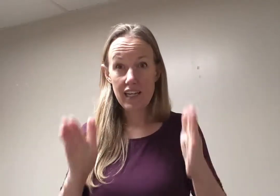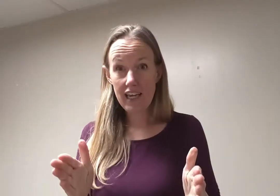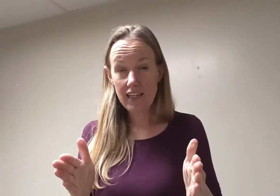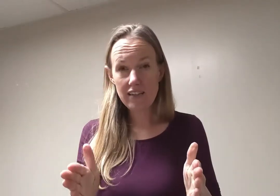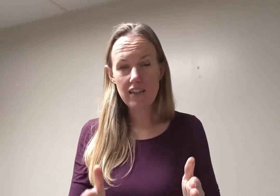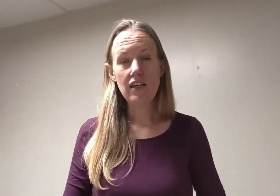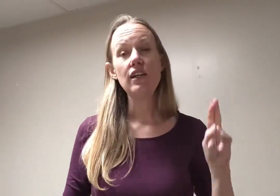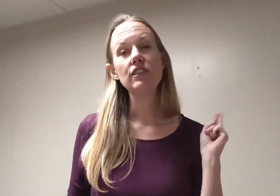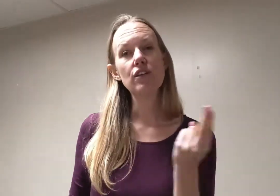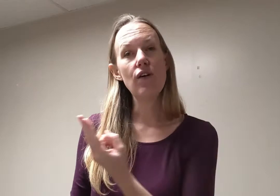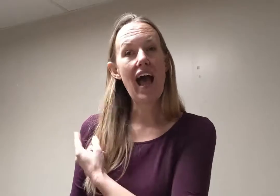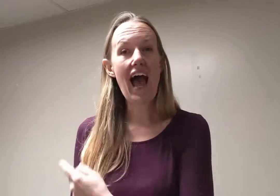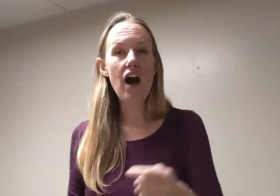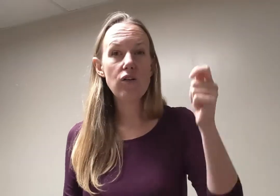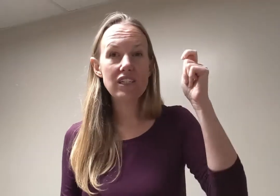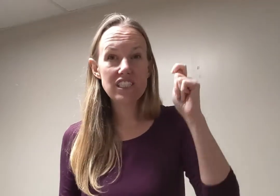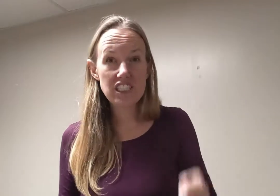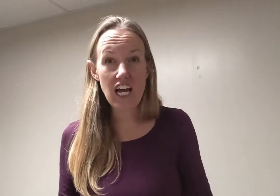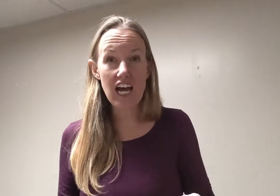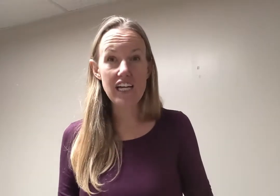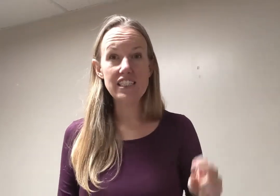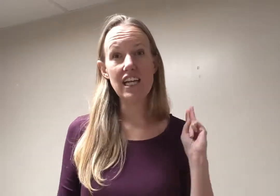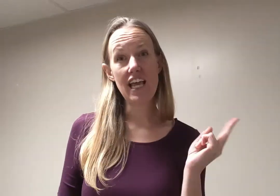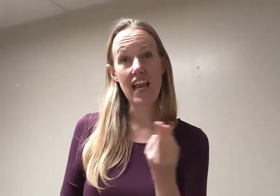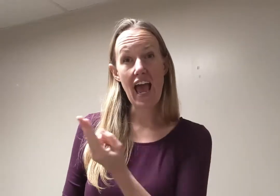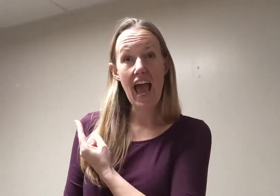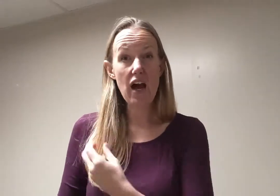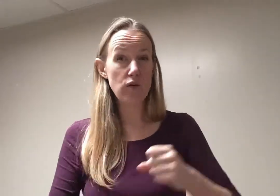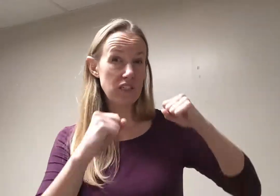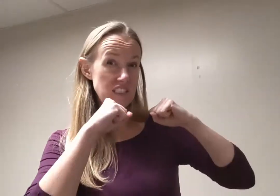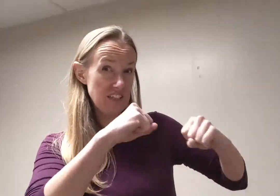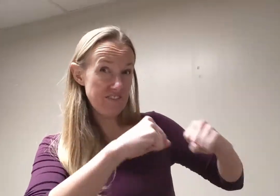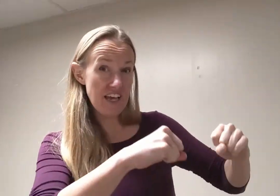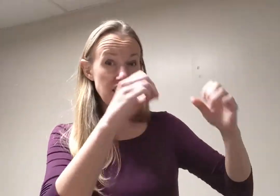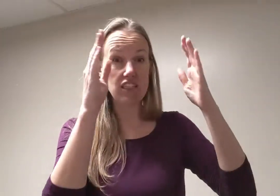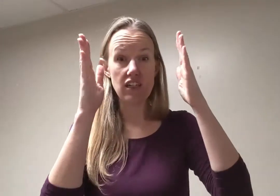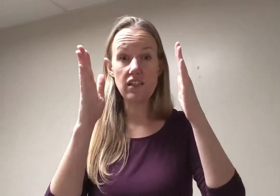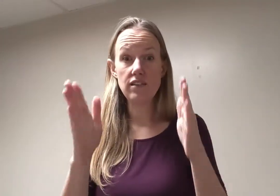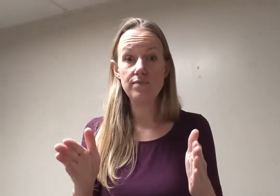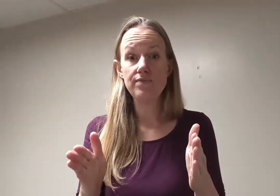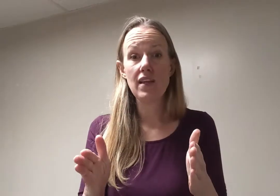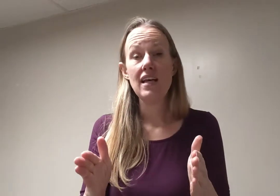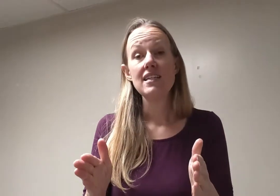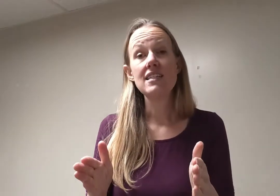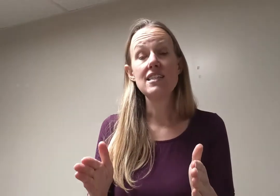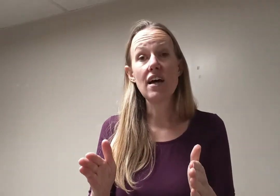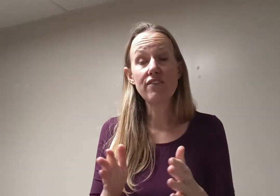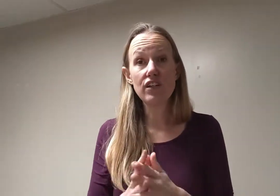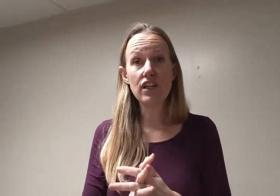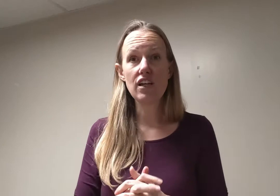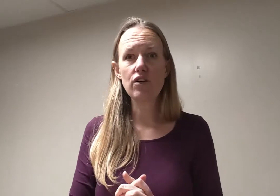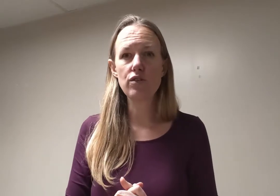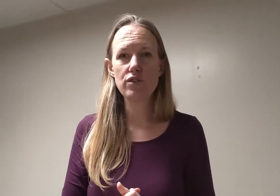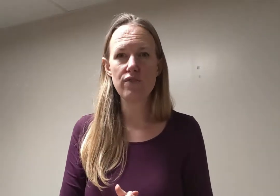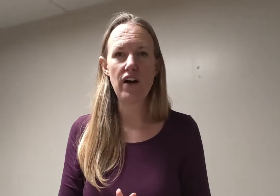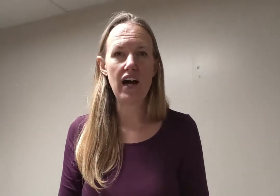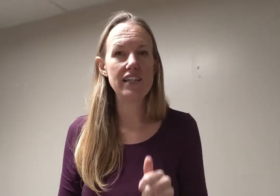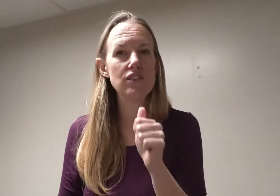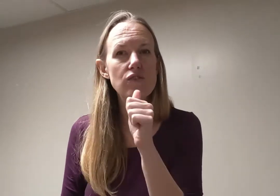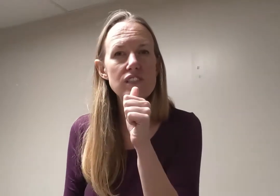Okay? So our judge and our defender suffered and crucified. So for